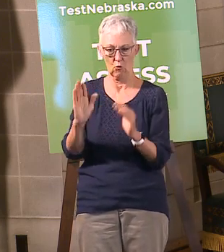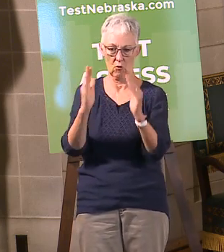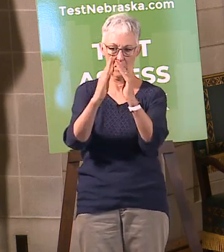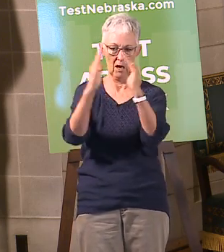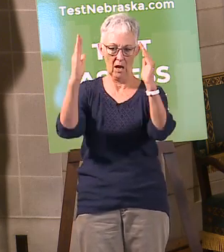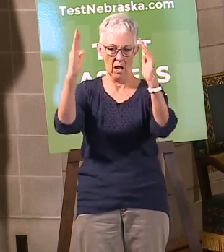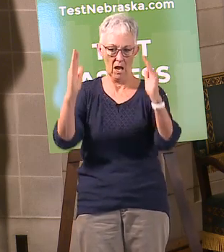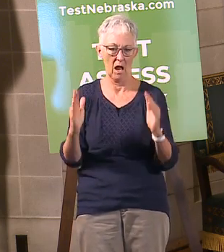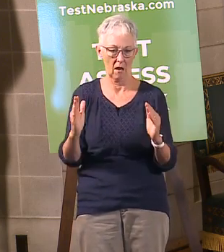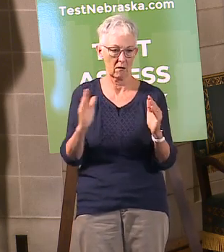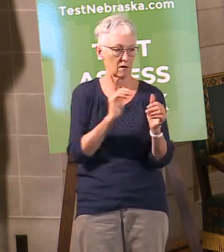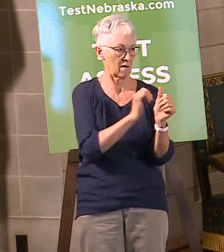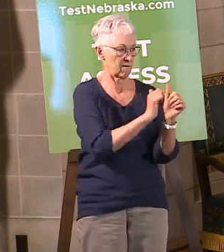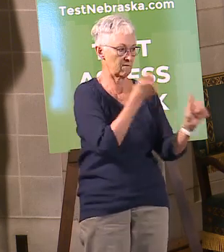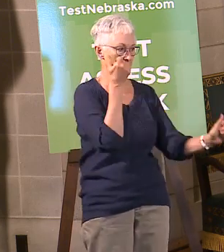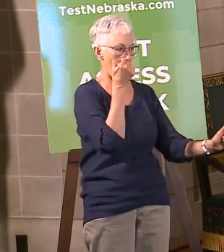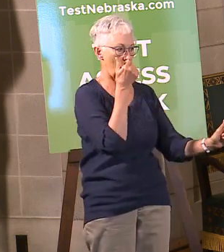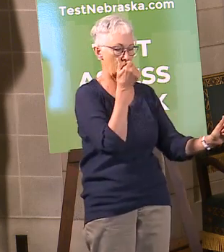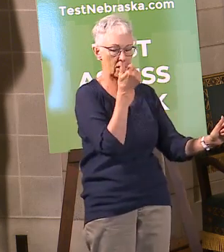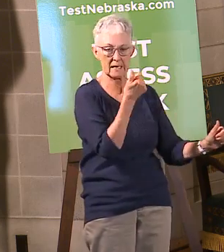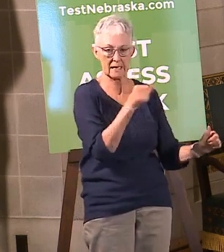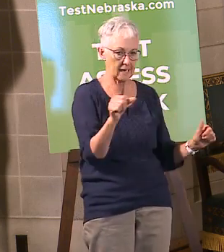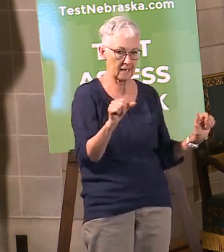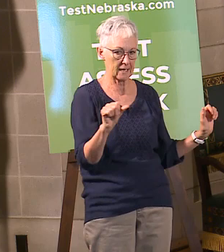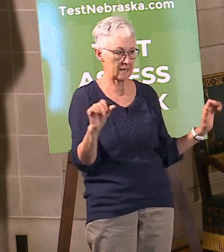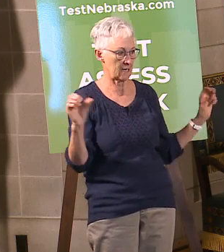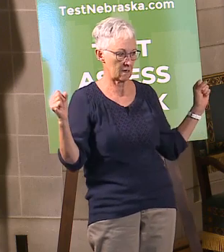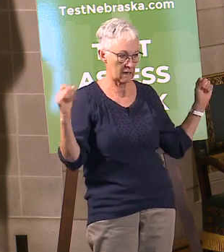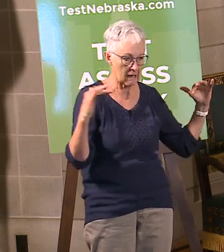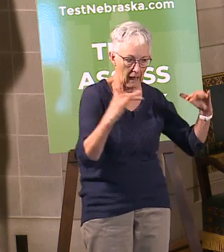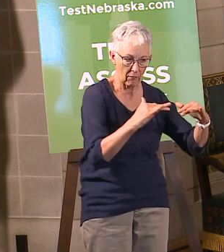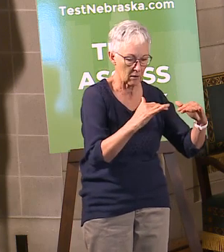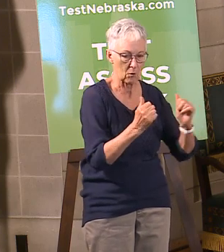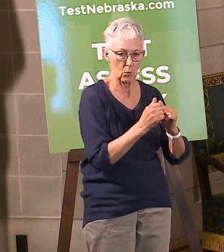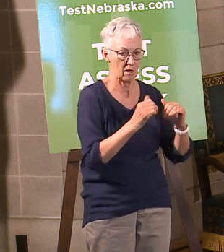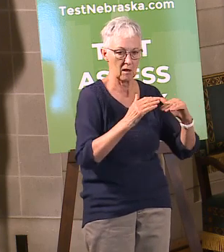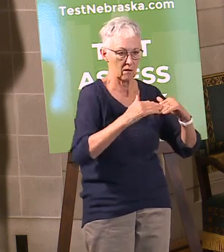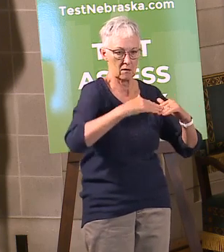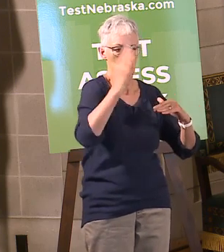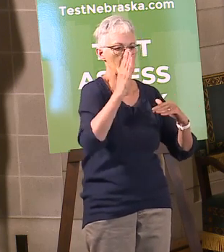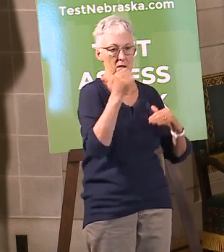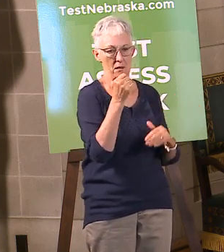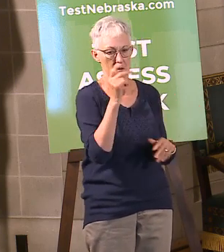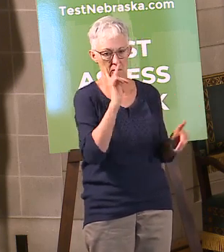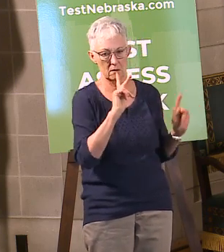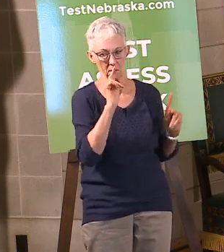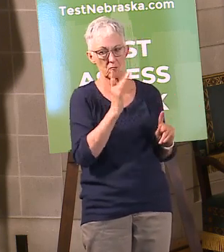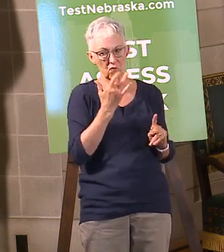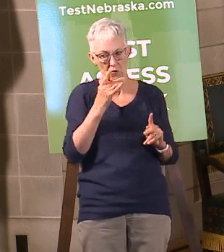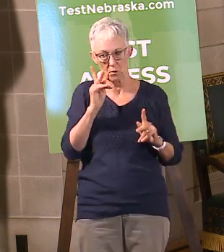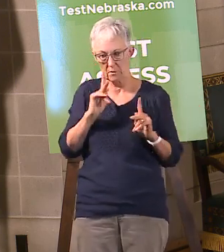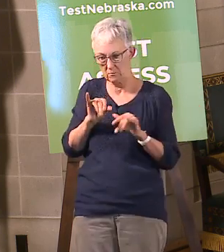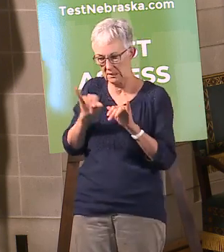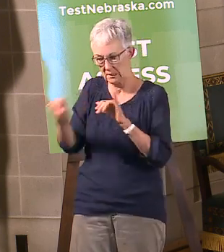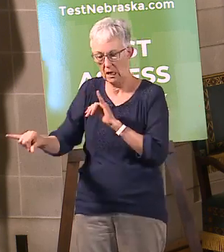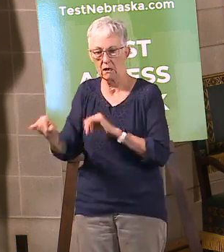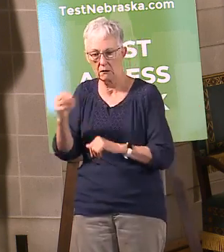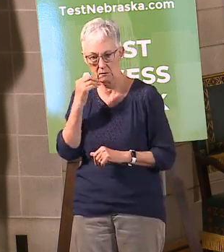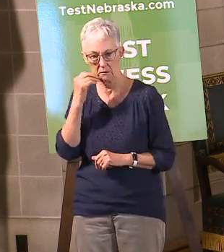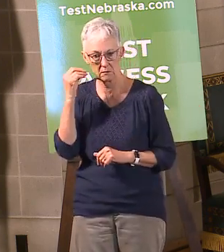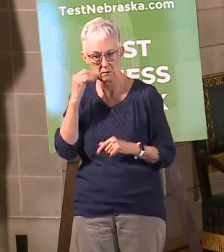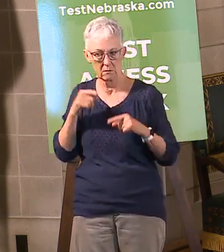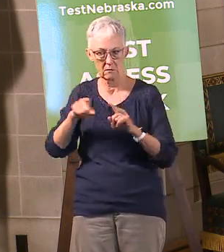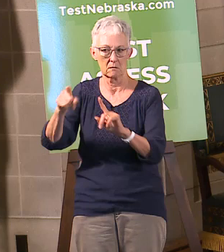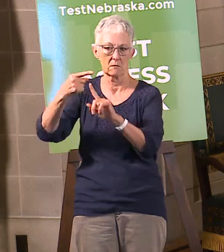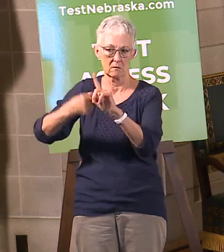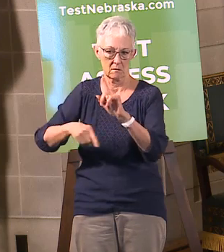more than 10, any celebration with more than 10 people. Again, we really prefer people just kind of stay close to home here in the month of May. If